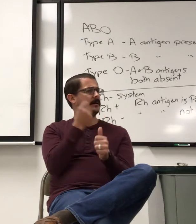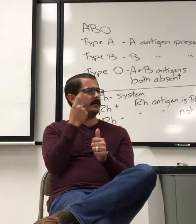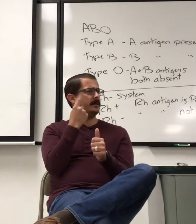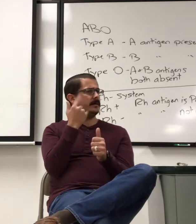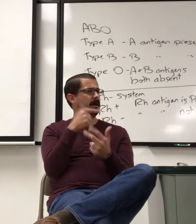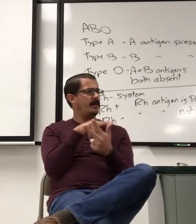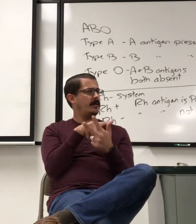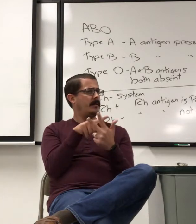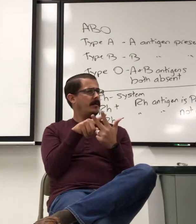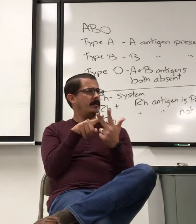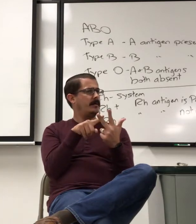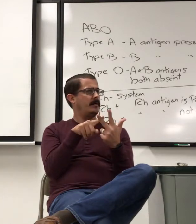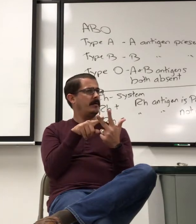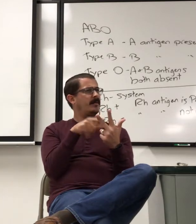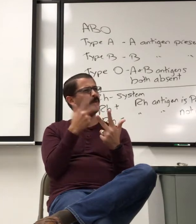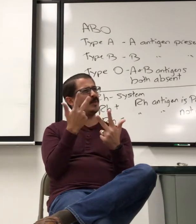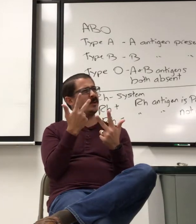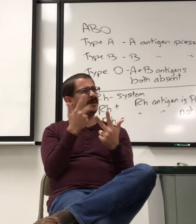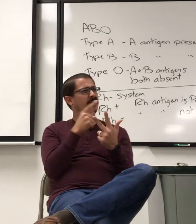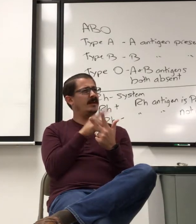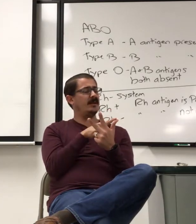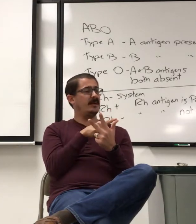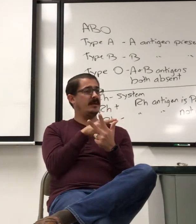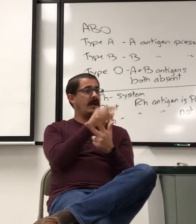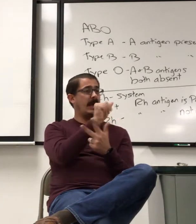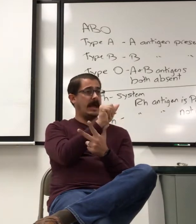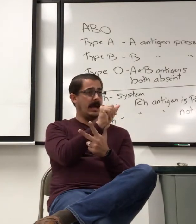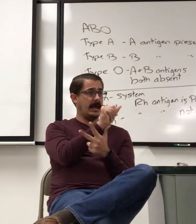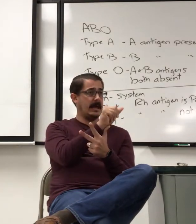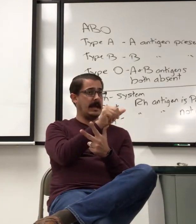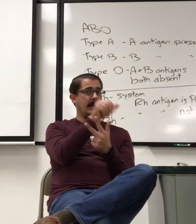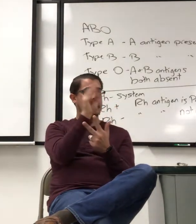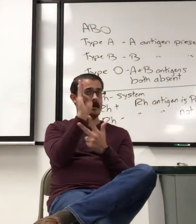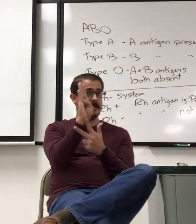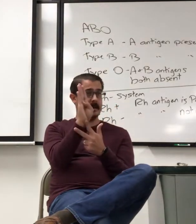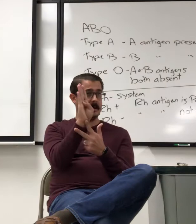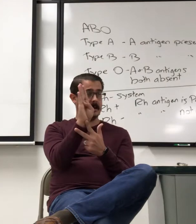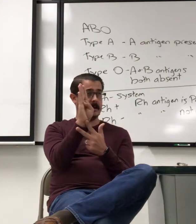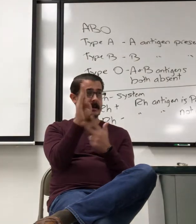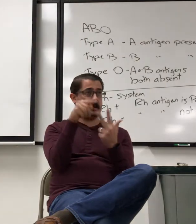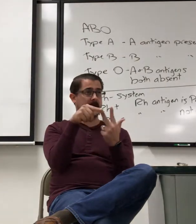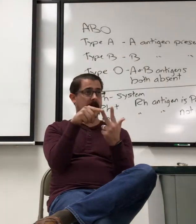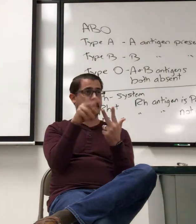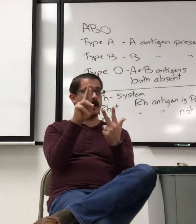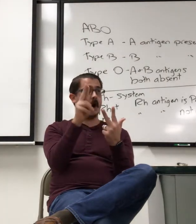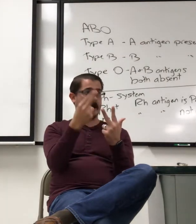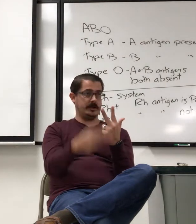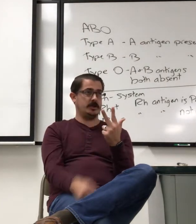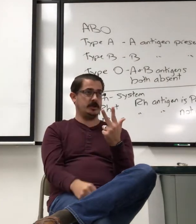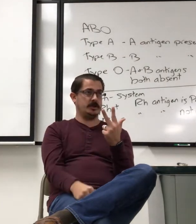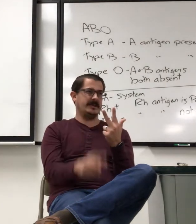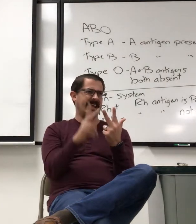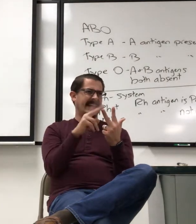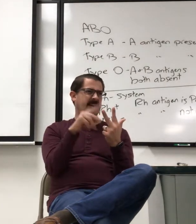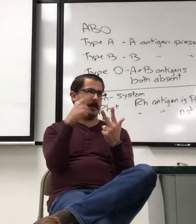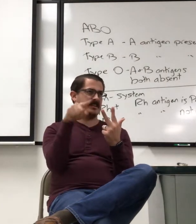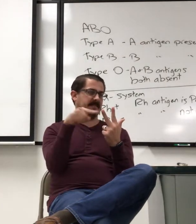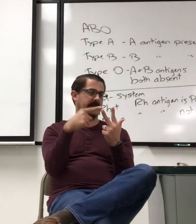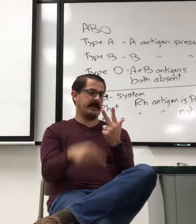3. Which ones? The A, B, and the RH.